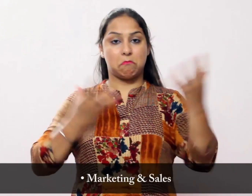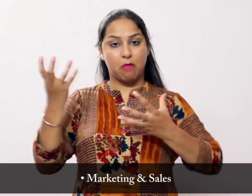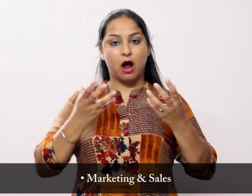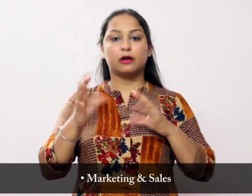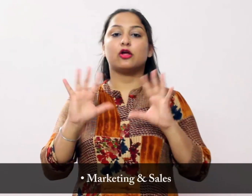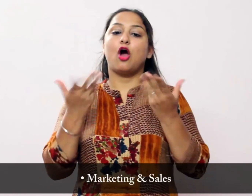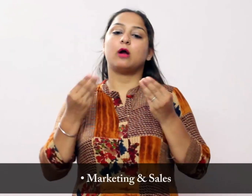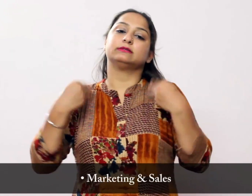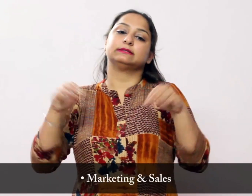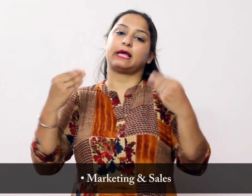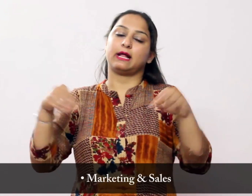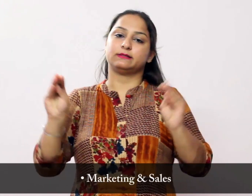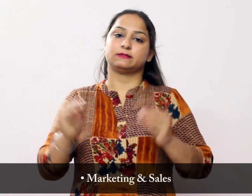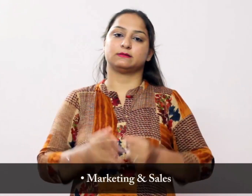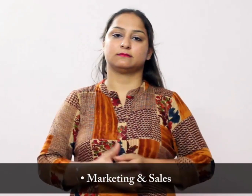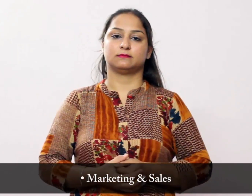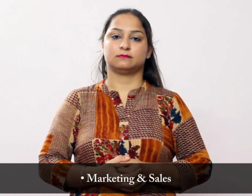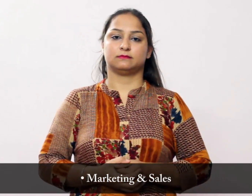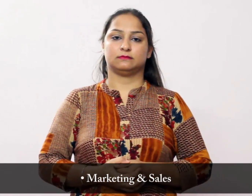Marketing and sales.